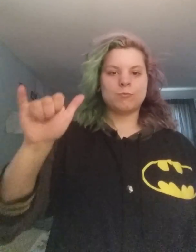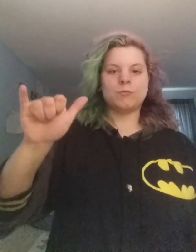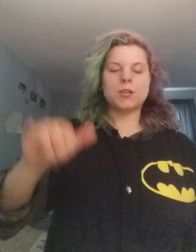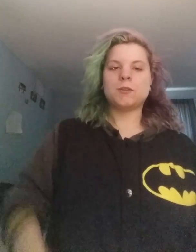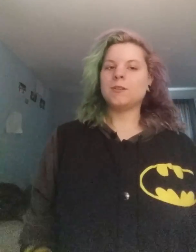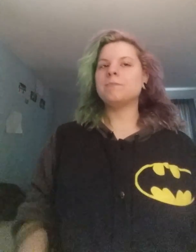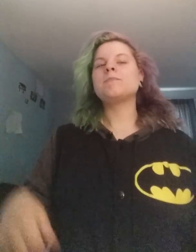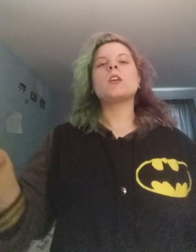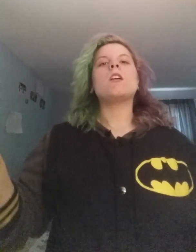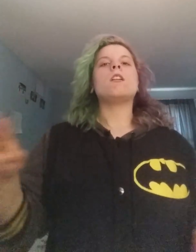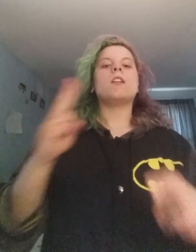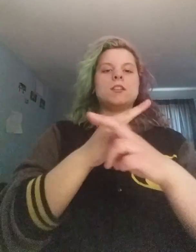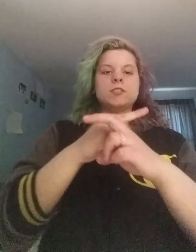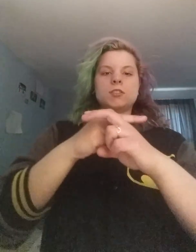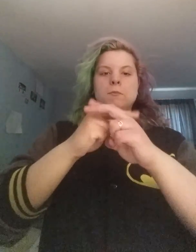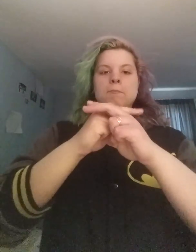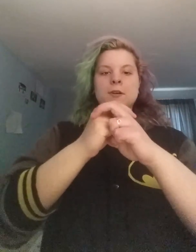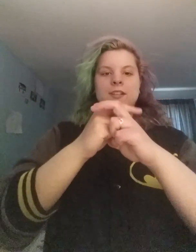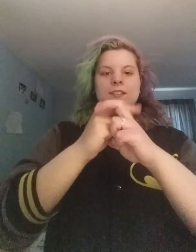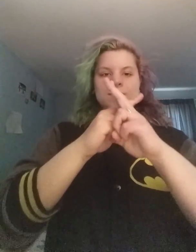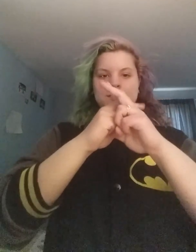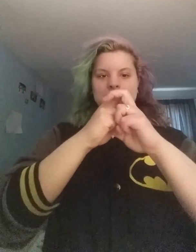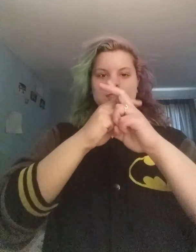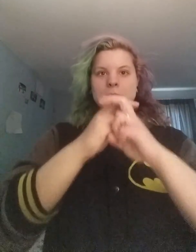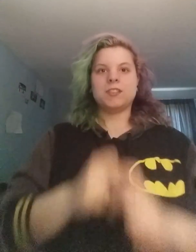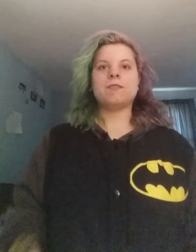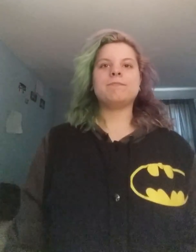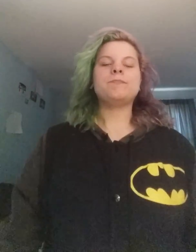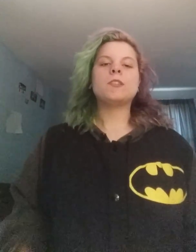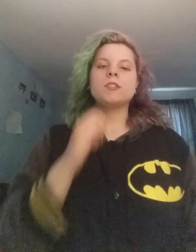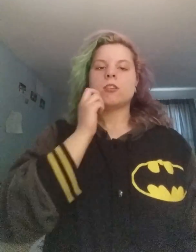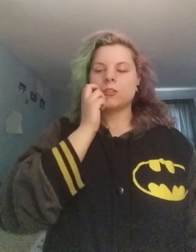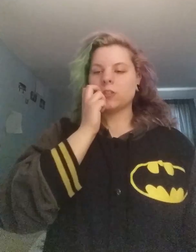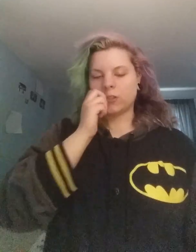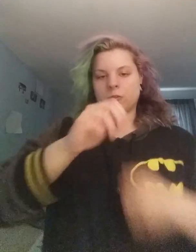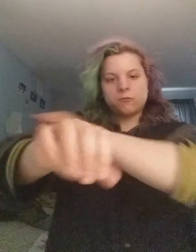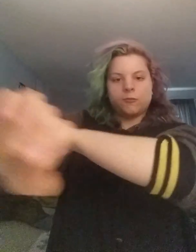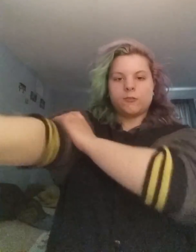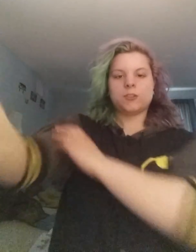there we go and it's bunny this is a bunny so for